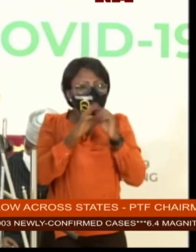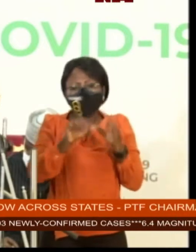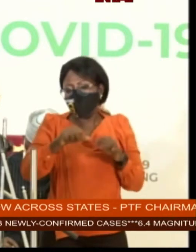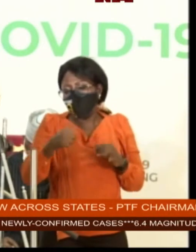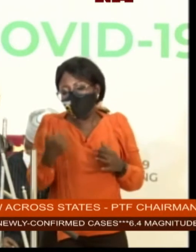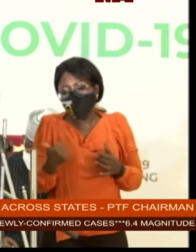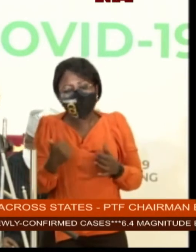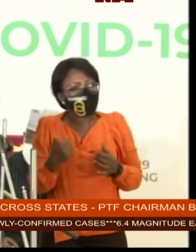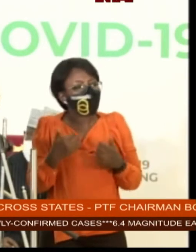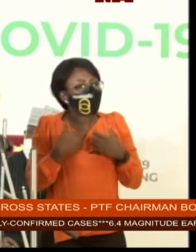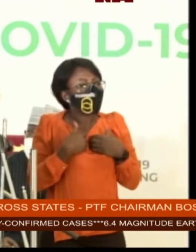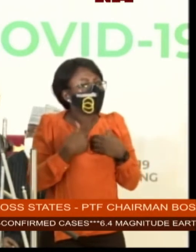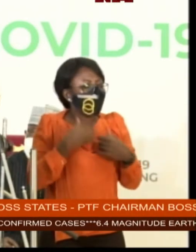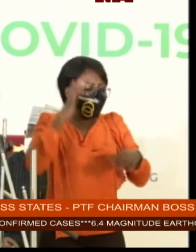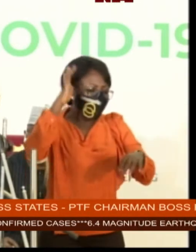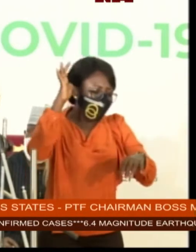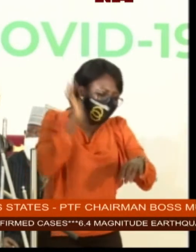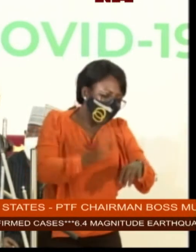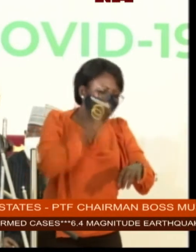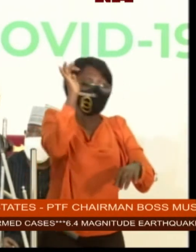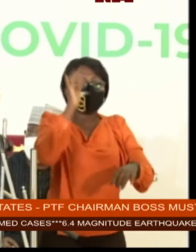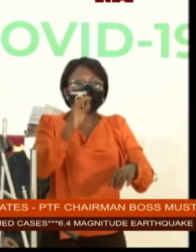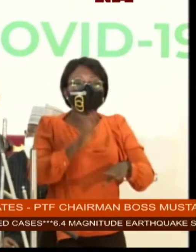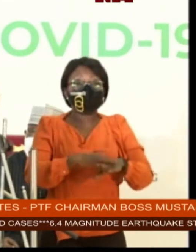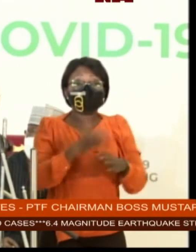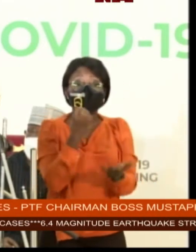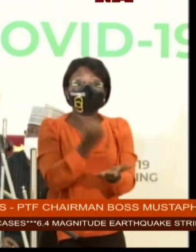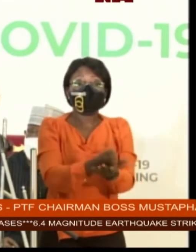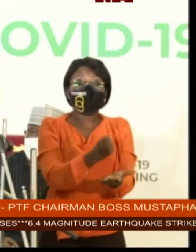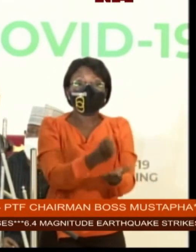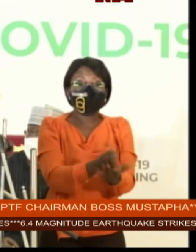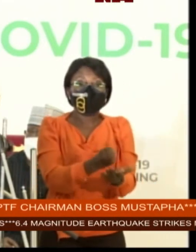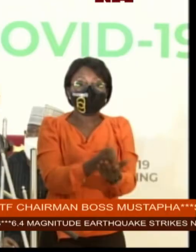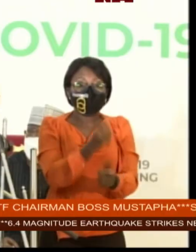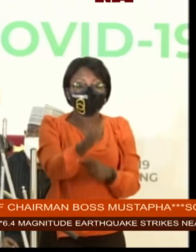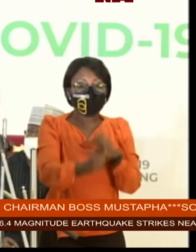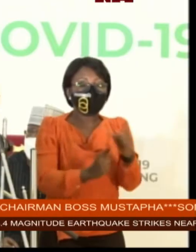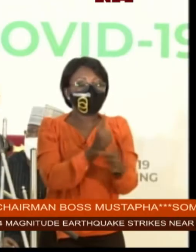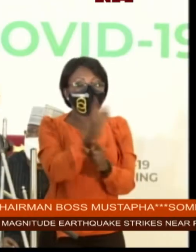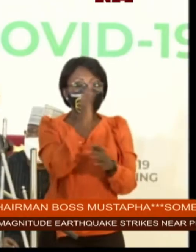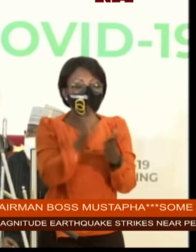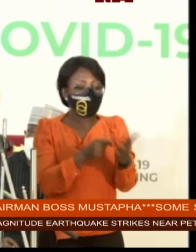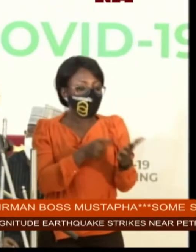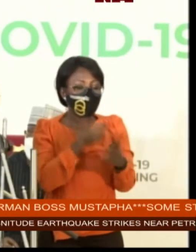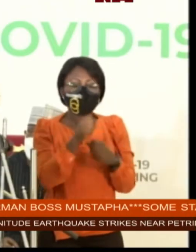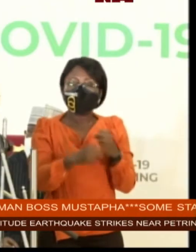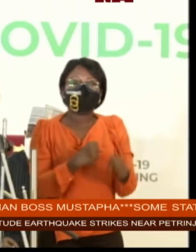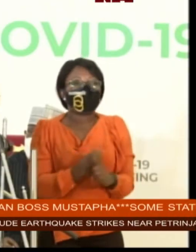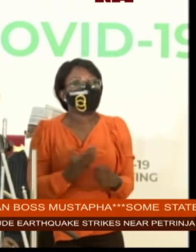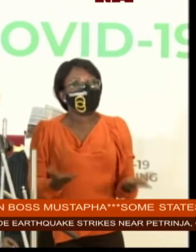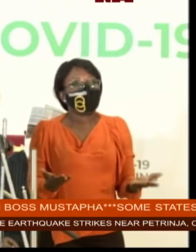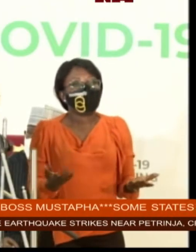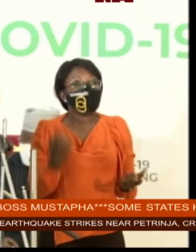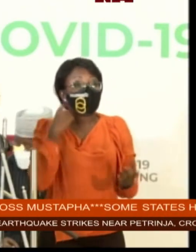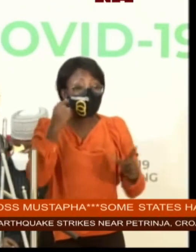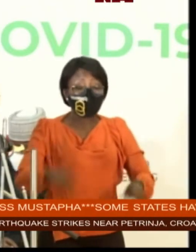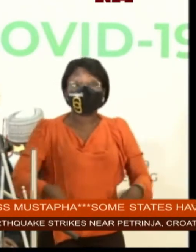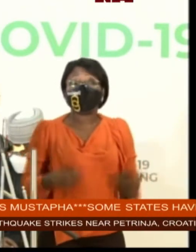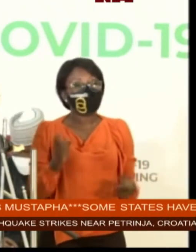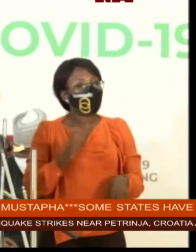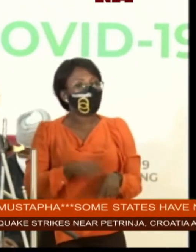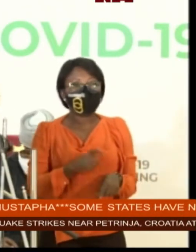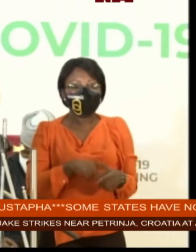has had the impact of the on the economy globally this year. In fact, for our